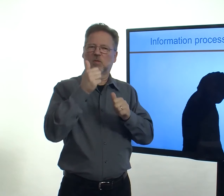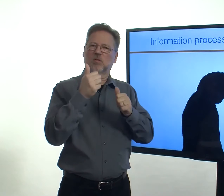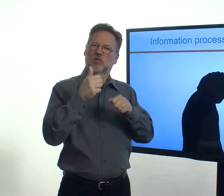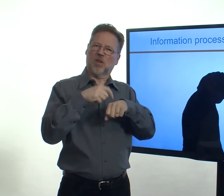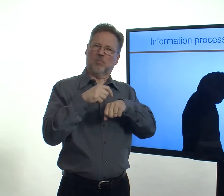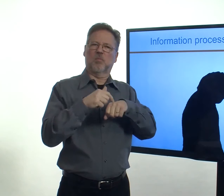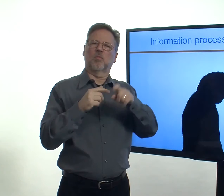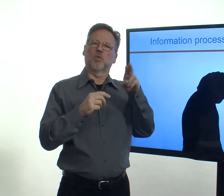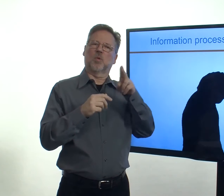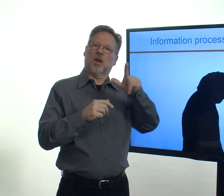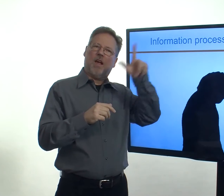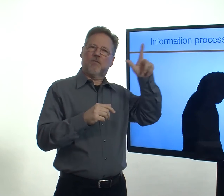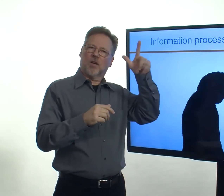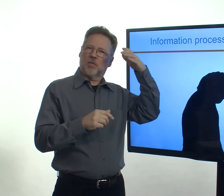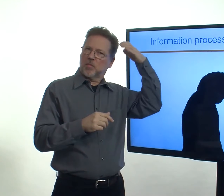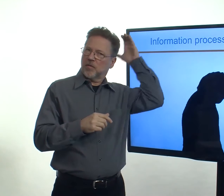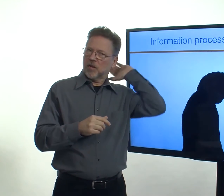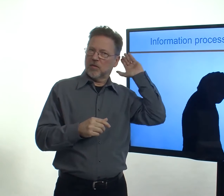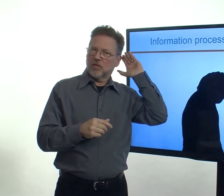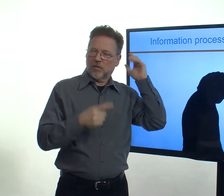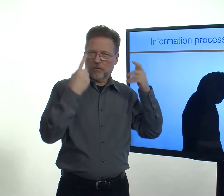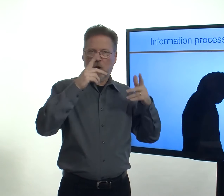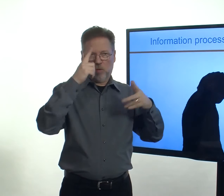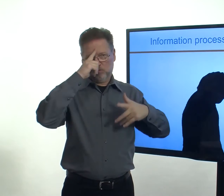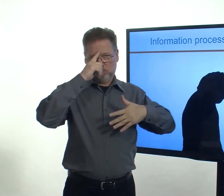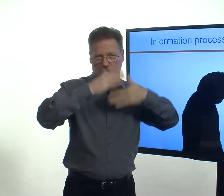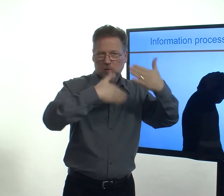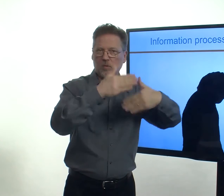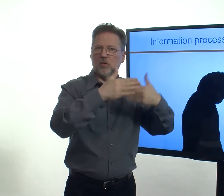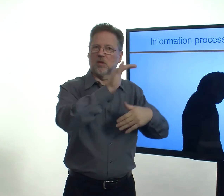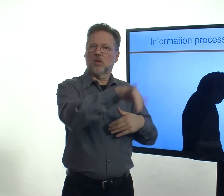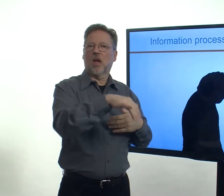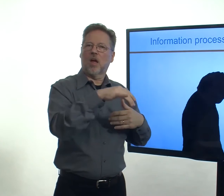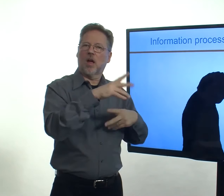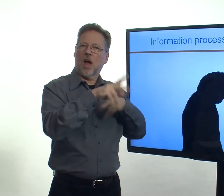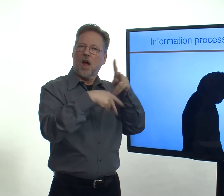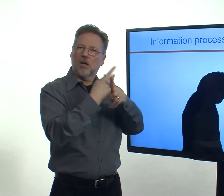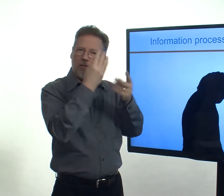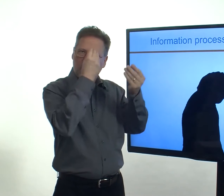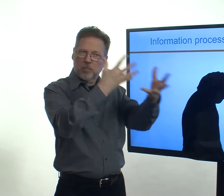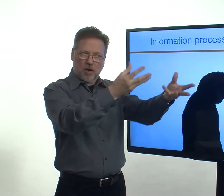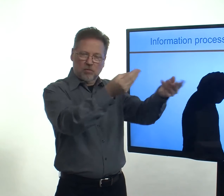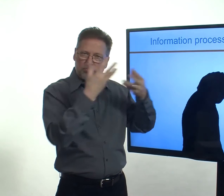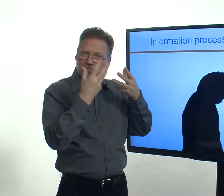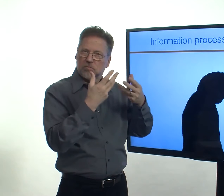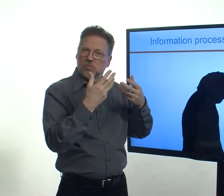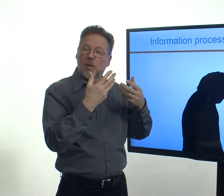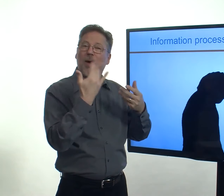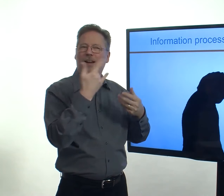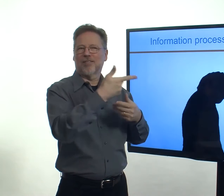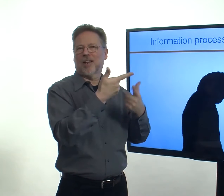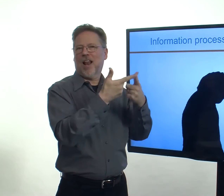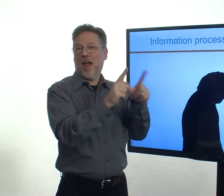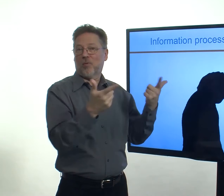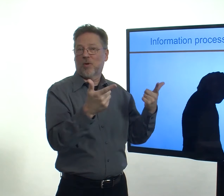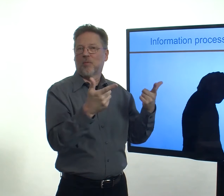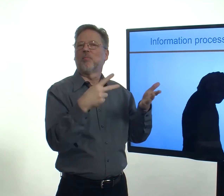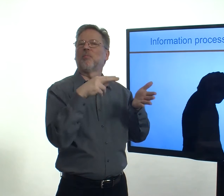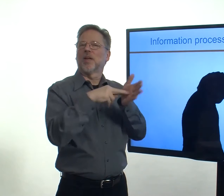Most of the time, we use the left hemisphere for processing that kind of linguistic information. Because it's language,